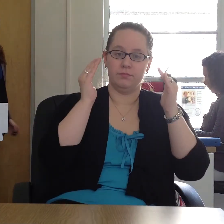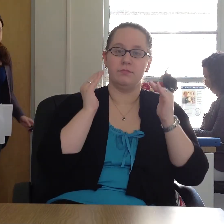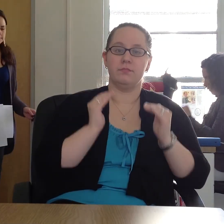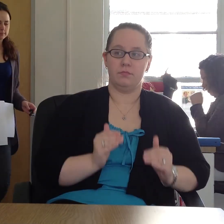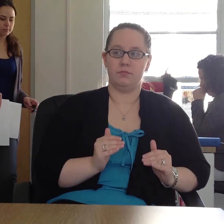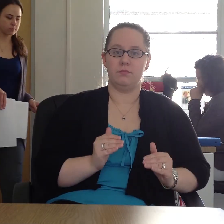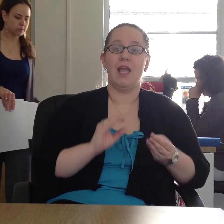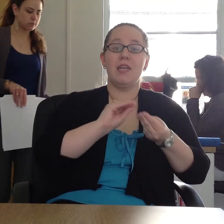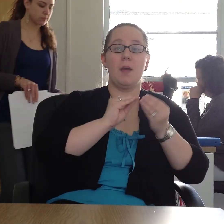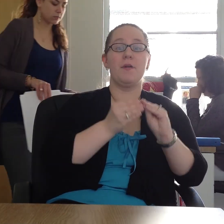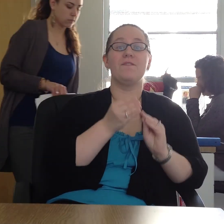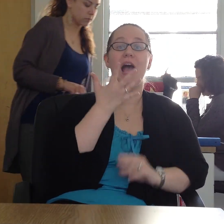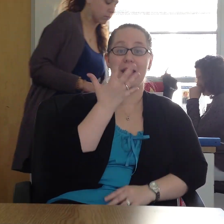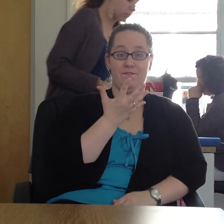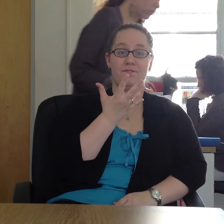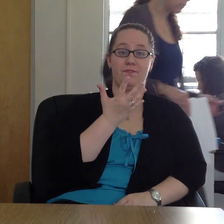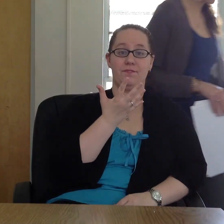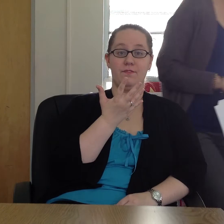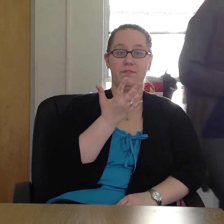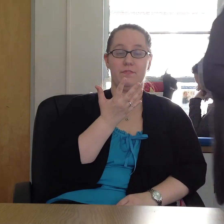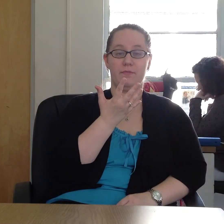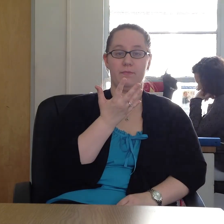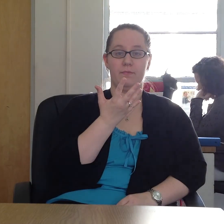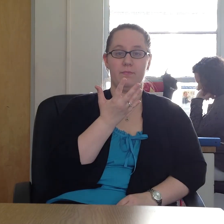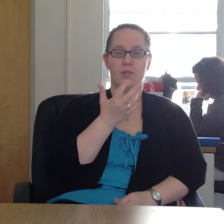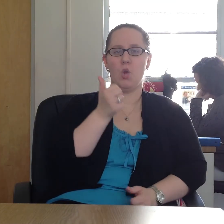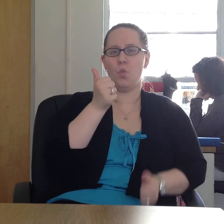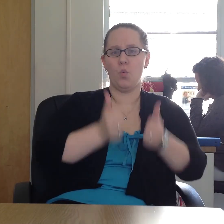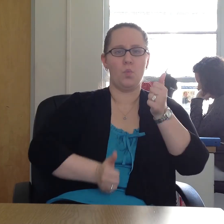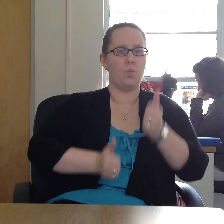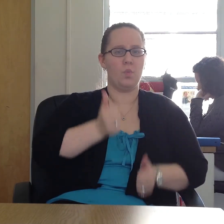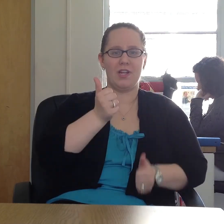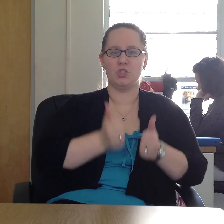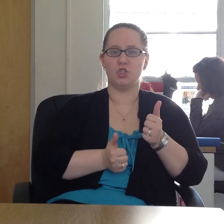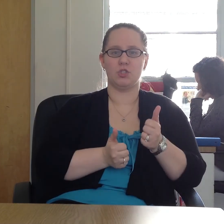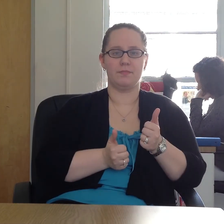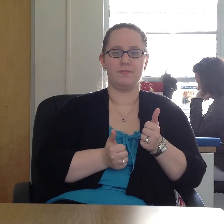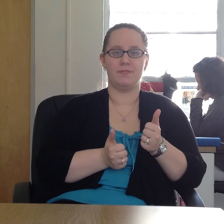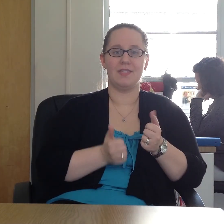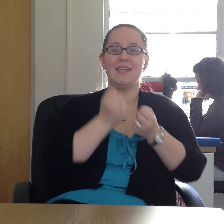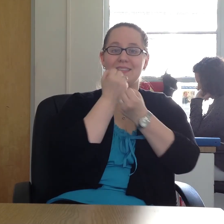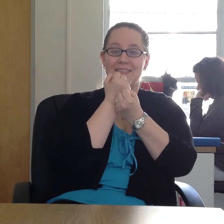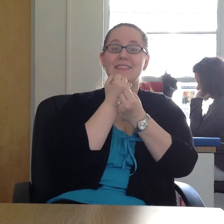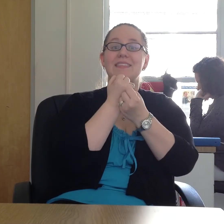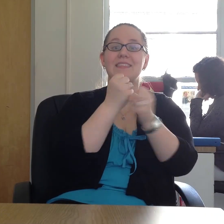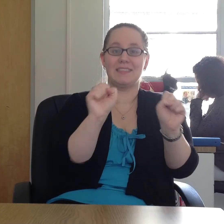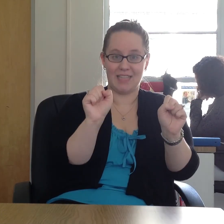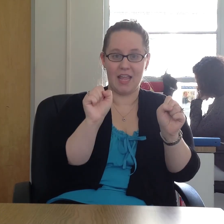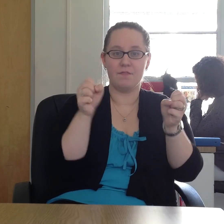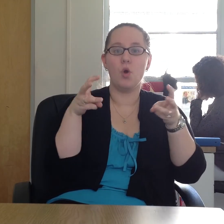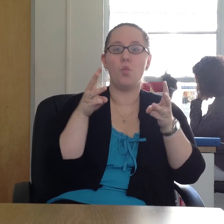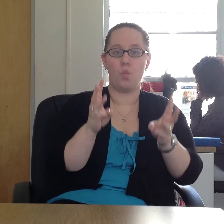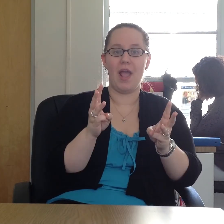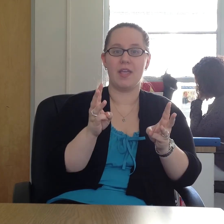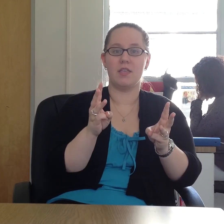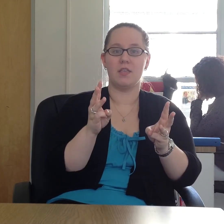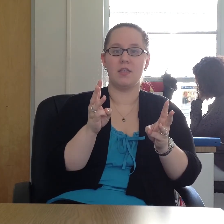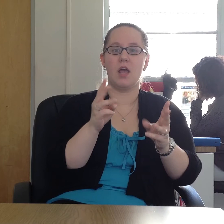Number 5. Which of the following is a safe method of storing potentially hazardous